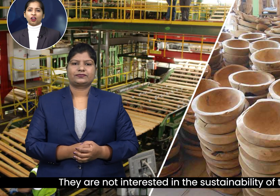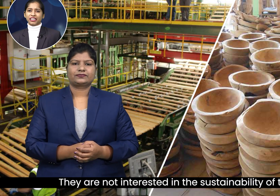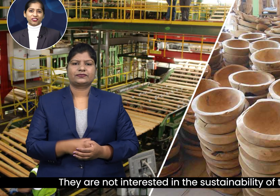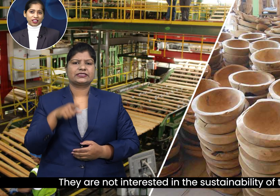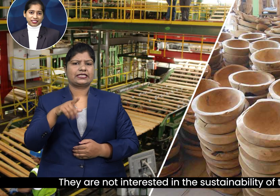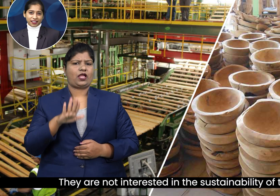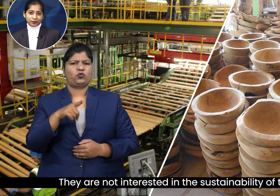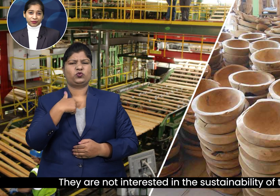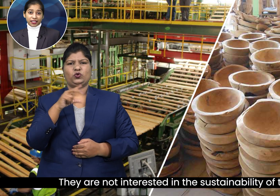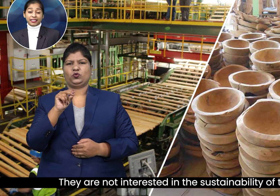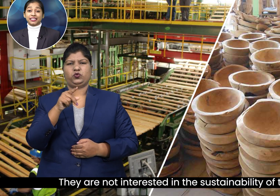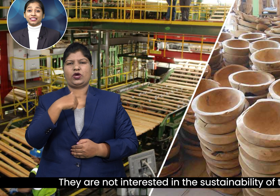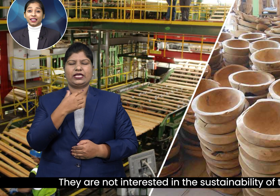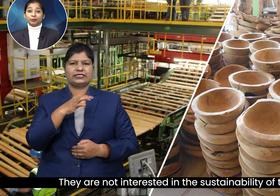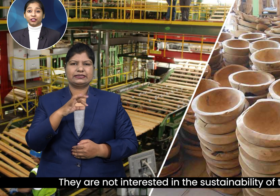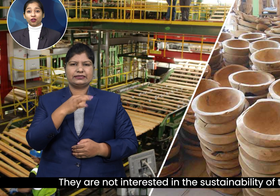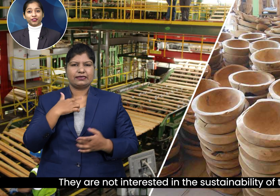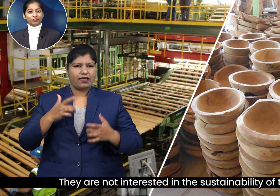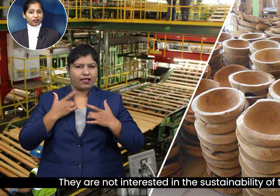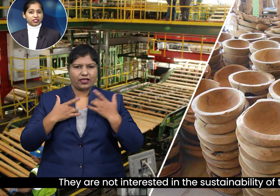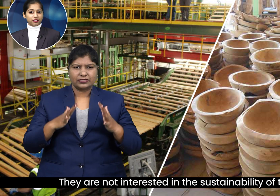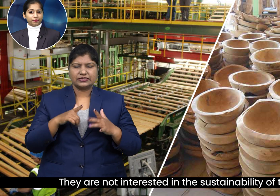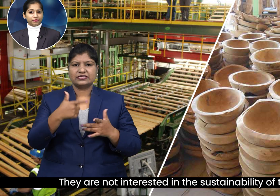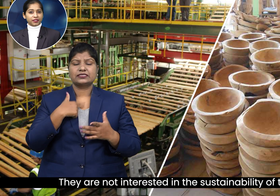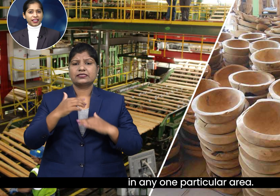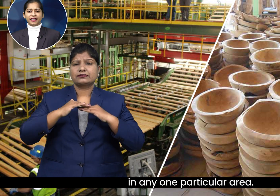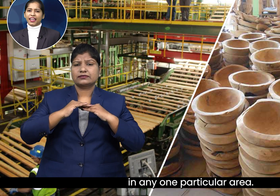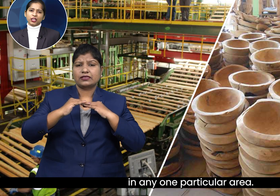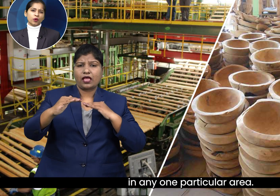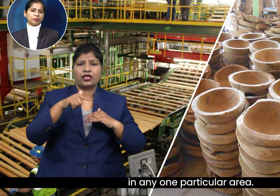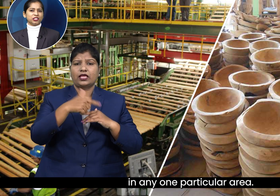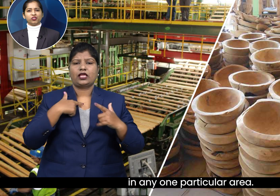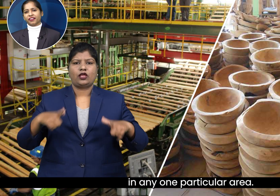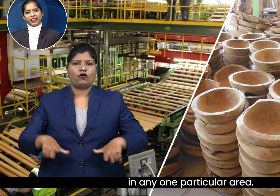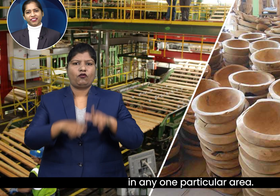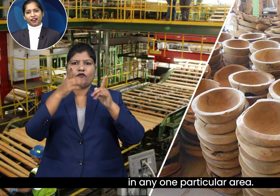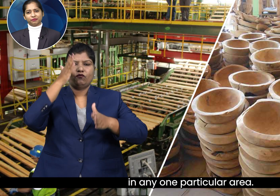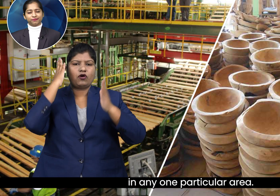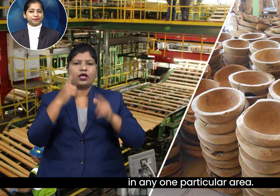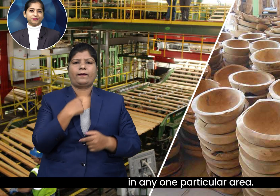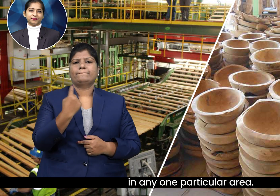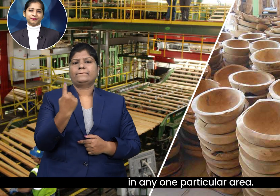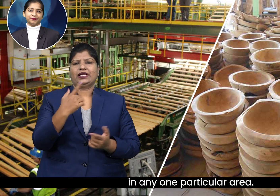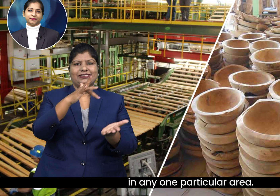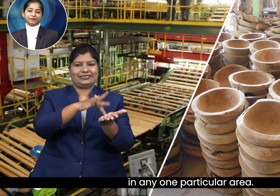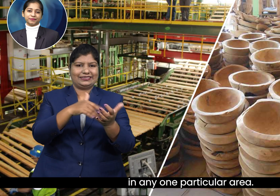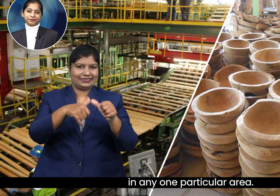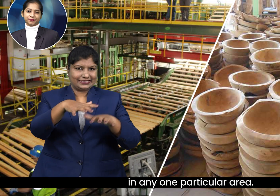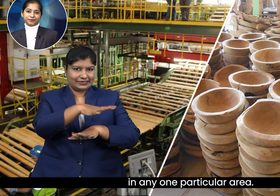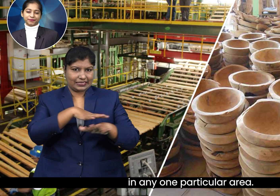They are not interested in the sustainability of the forest in any one particular area.